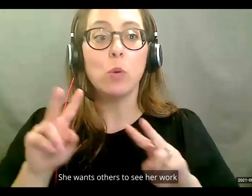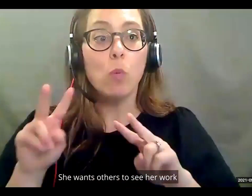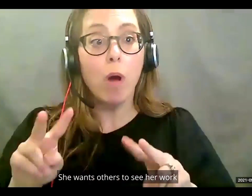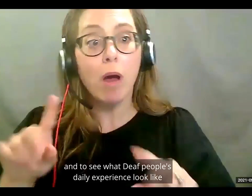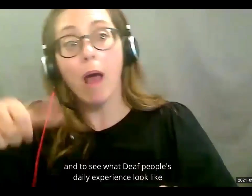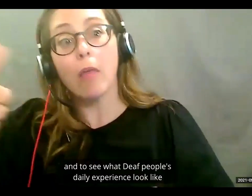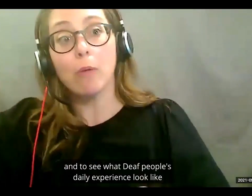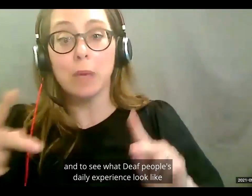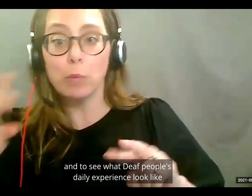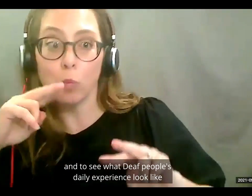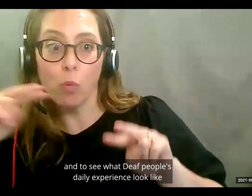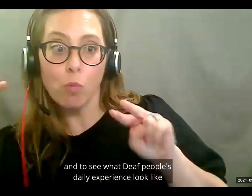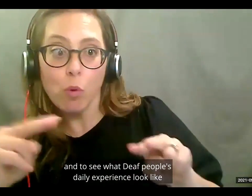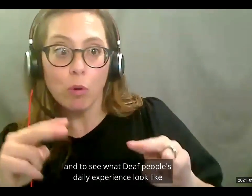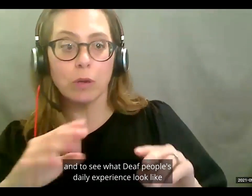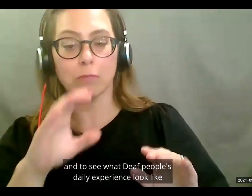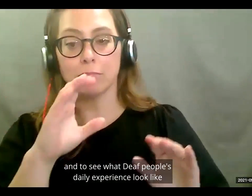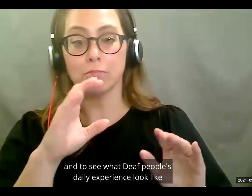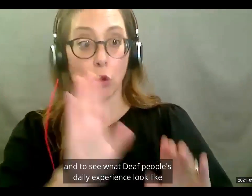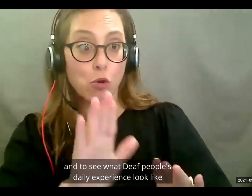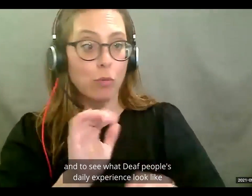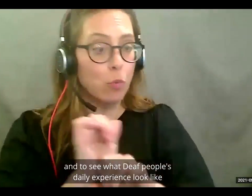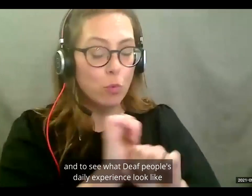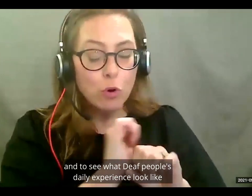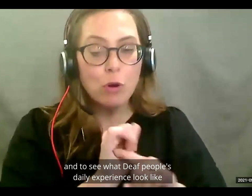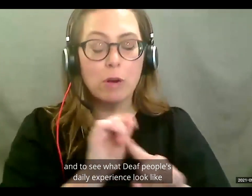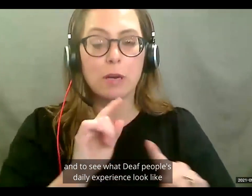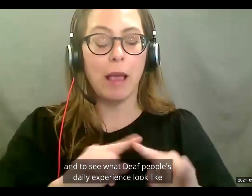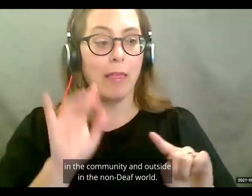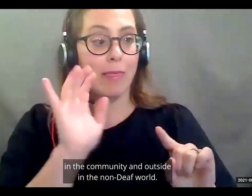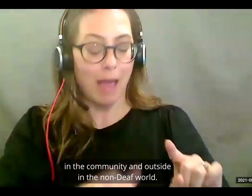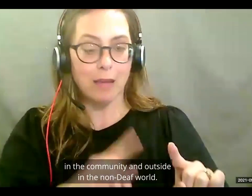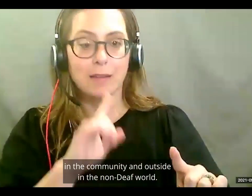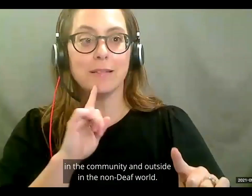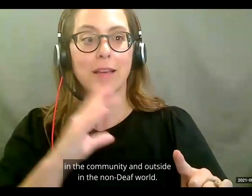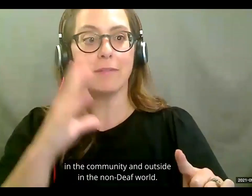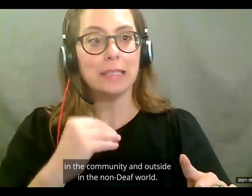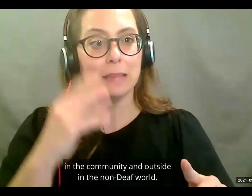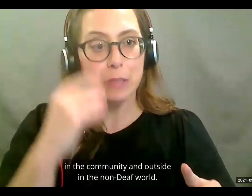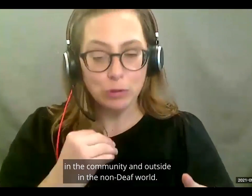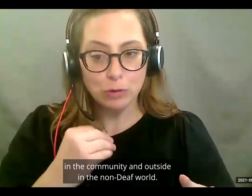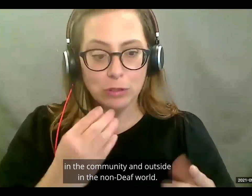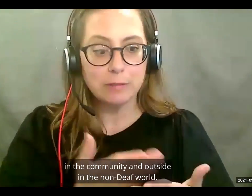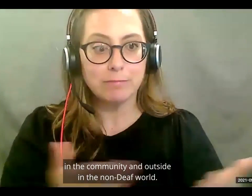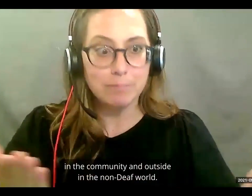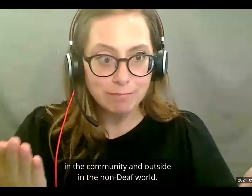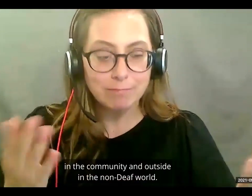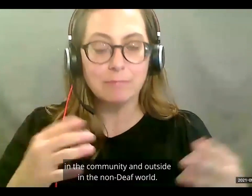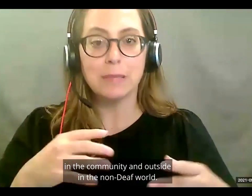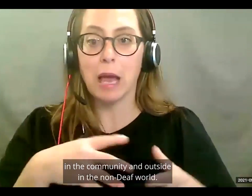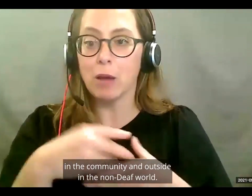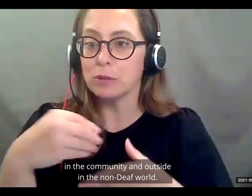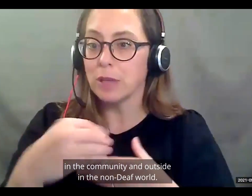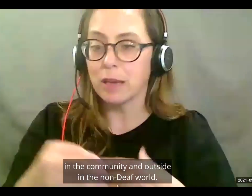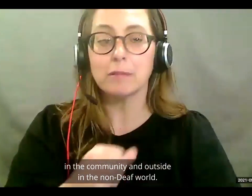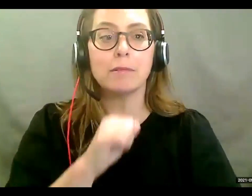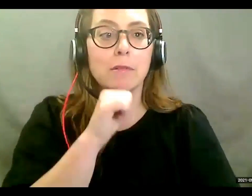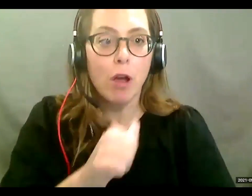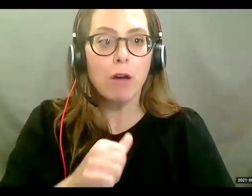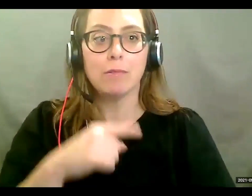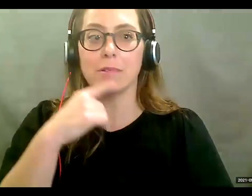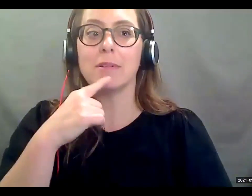her work and to see what deaf people's daily experience look like in their community and outside in the non-deaf